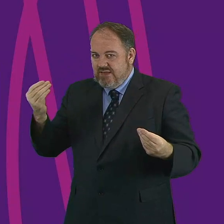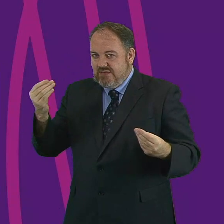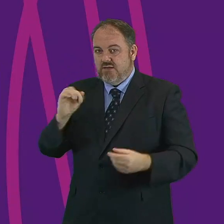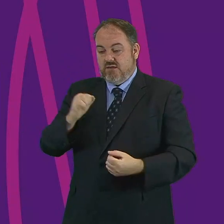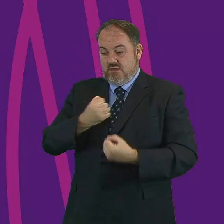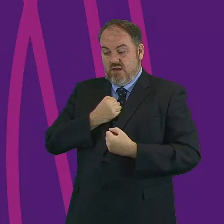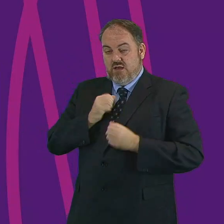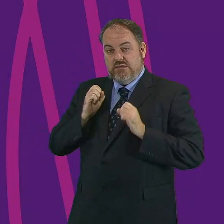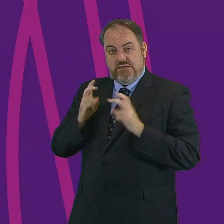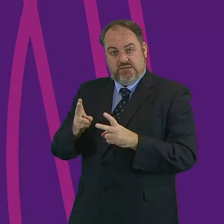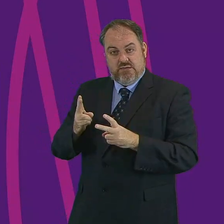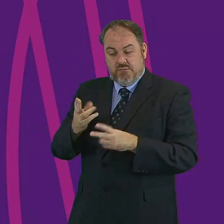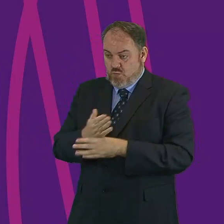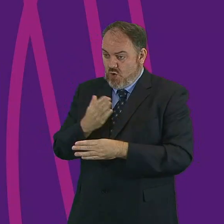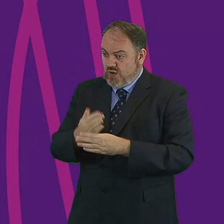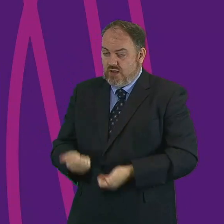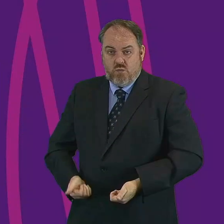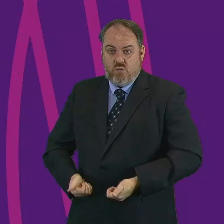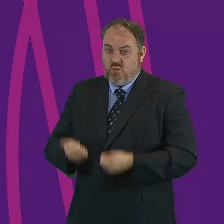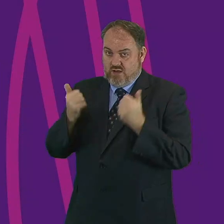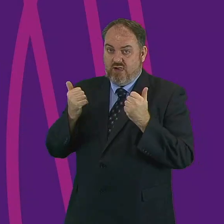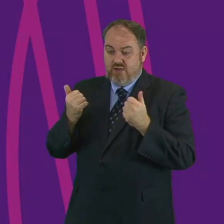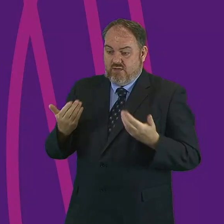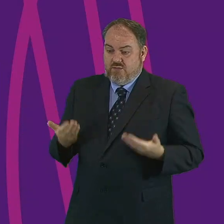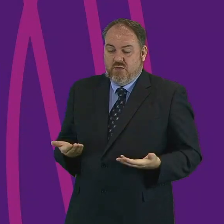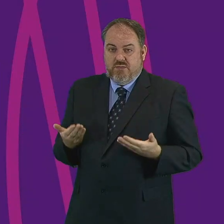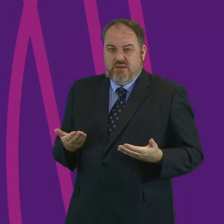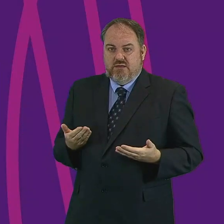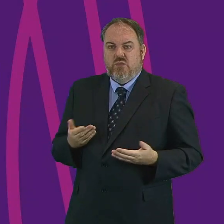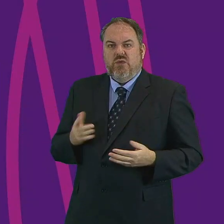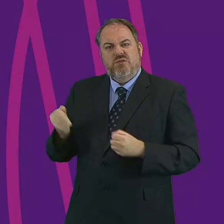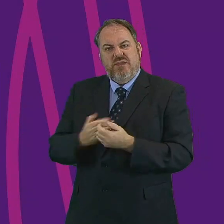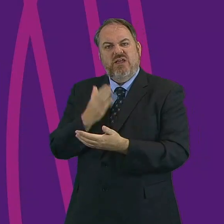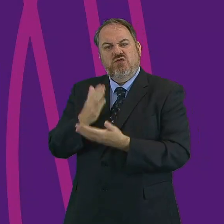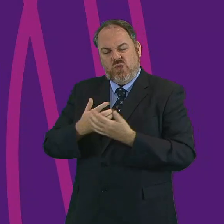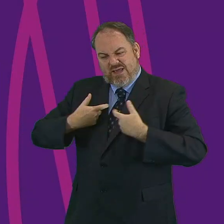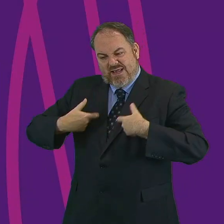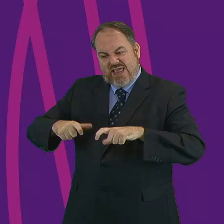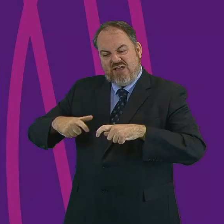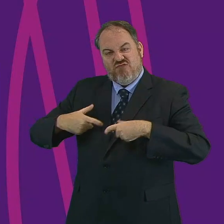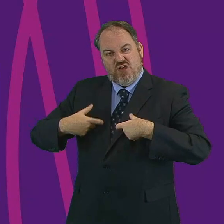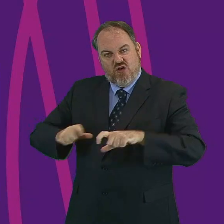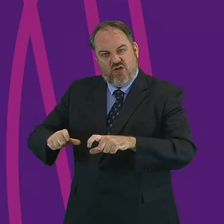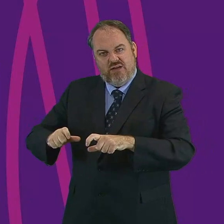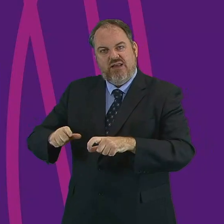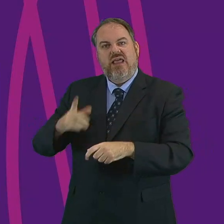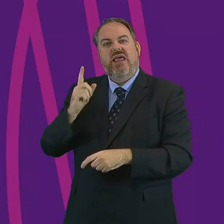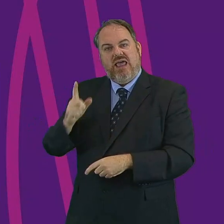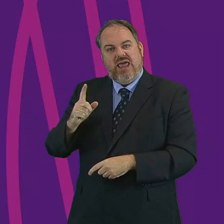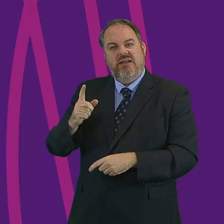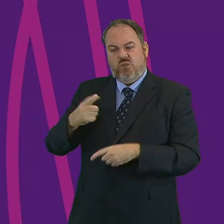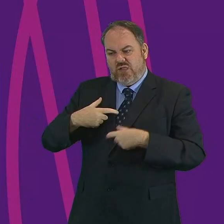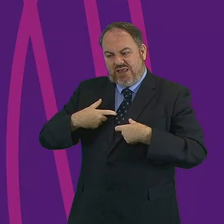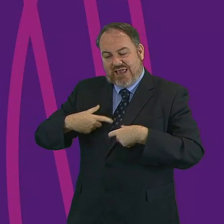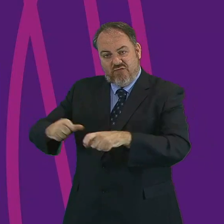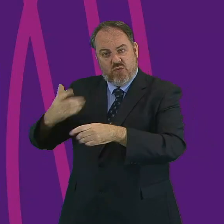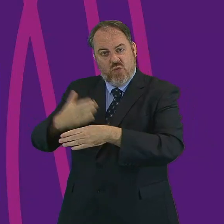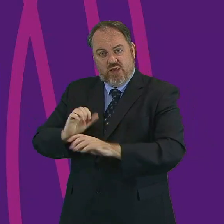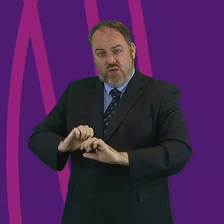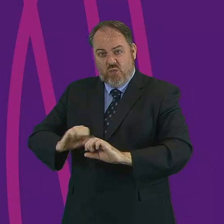improvement, a reduction in the backlog, and now, of course, we want to make sure that going forward those turnaround times improve as well. This